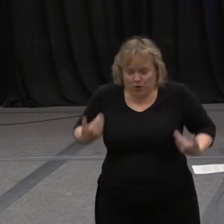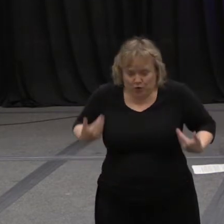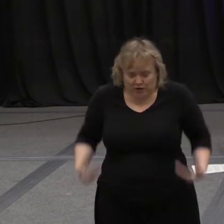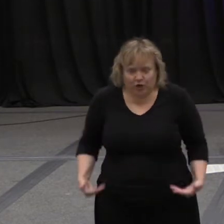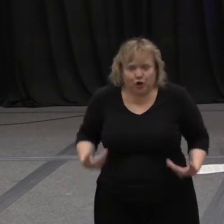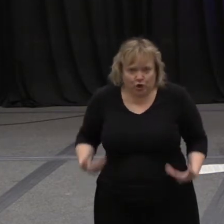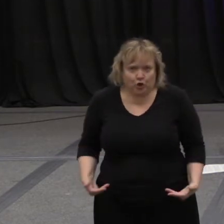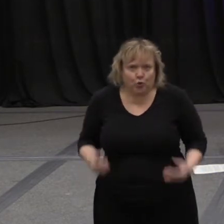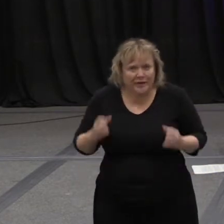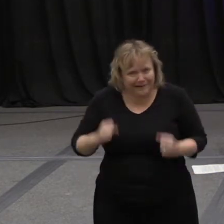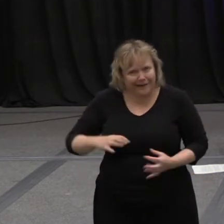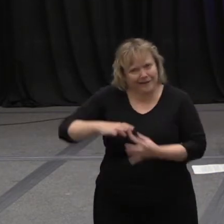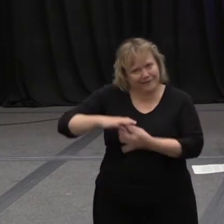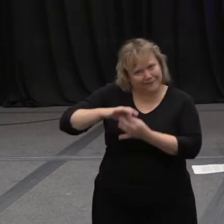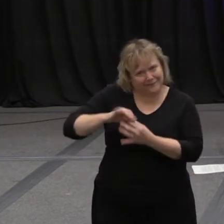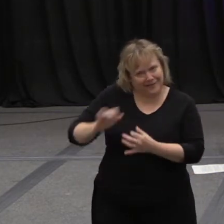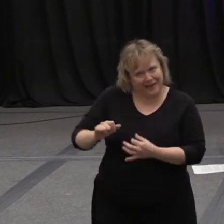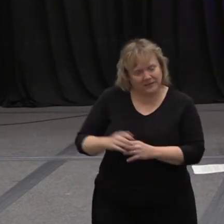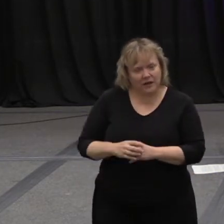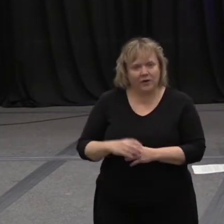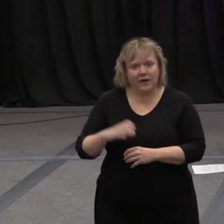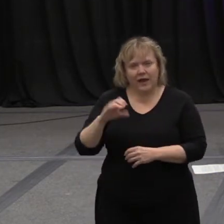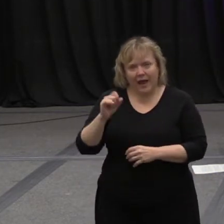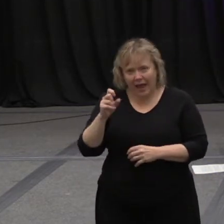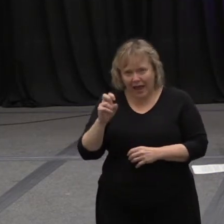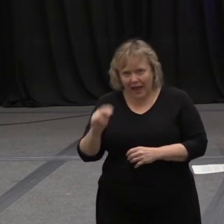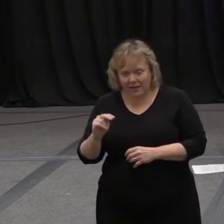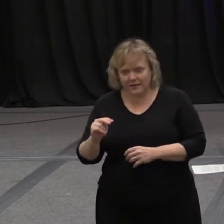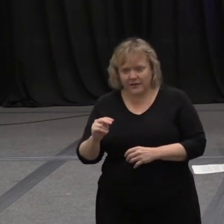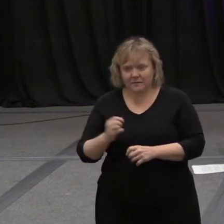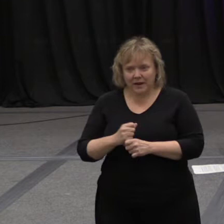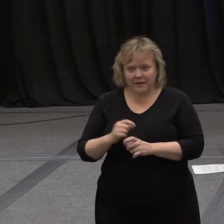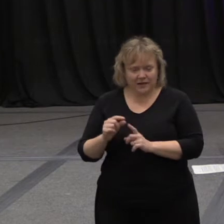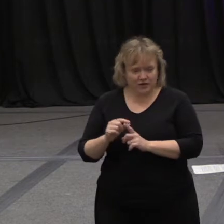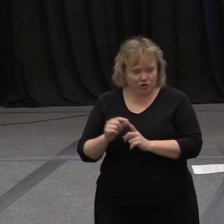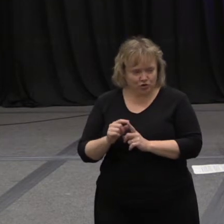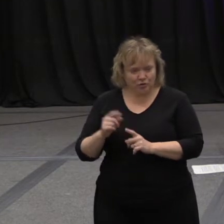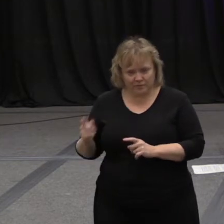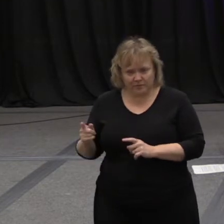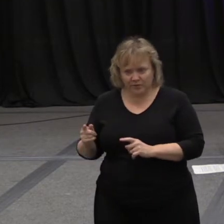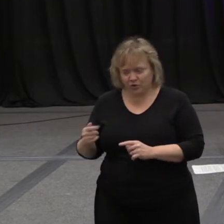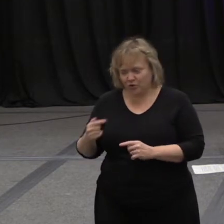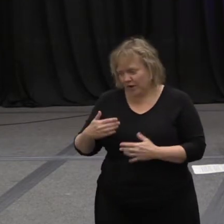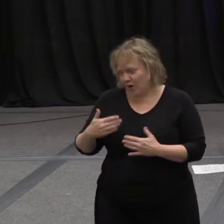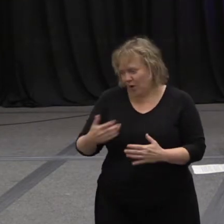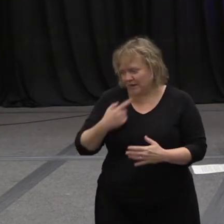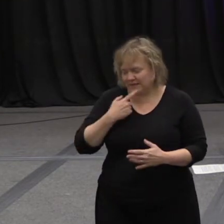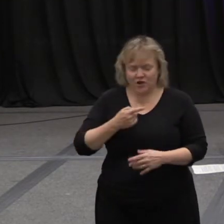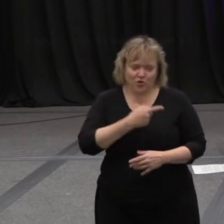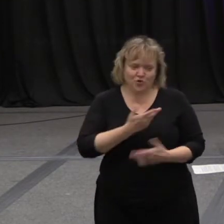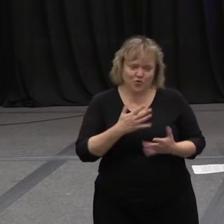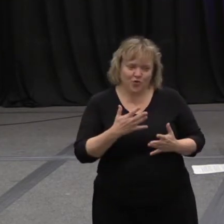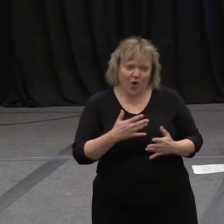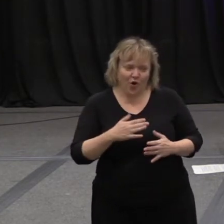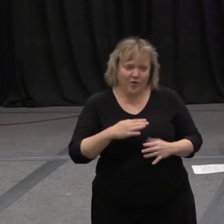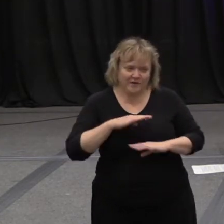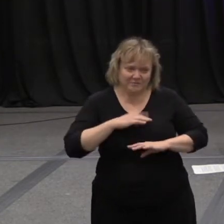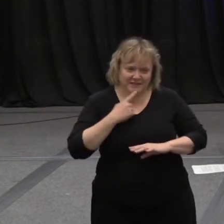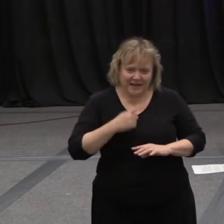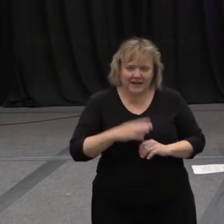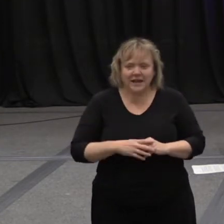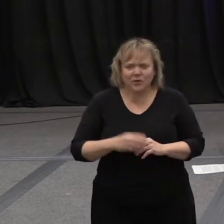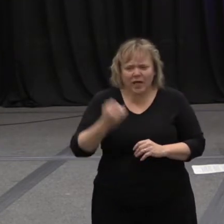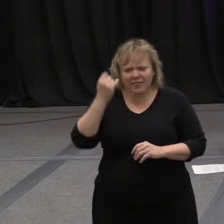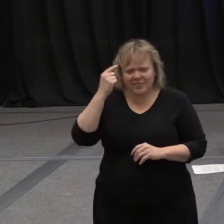time. Now, Ellen hates that term, and I'm going to let her take it from here. You know what you did. So